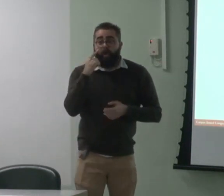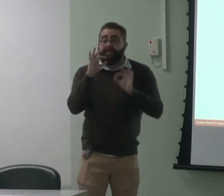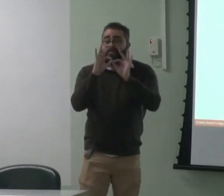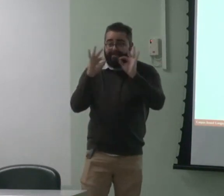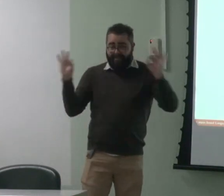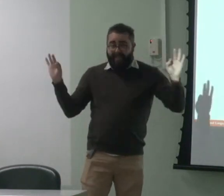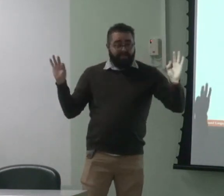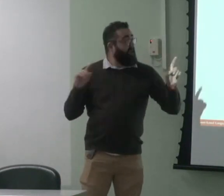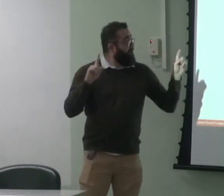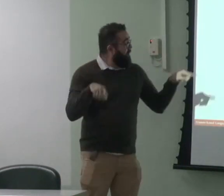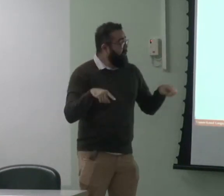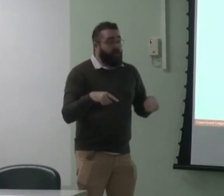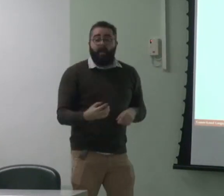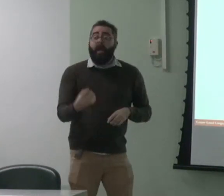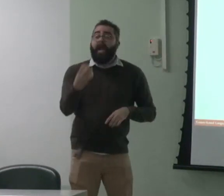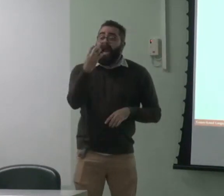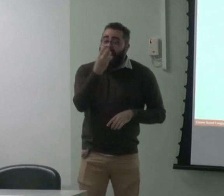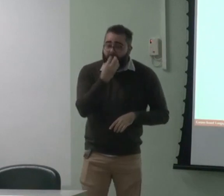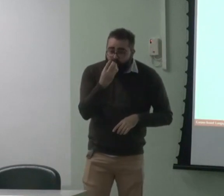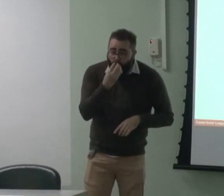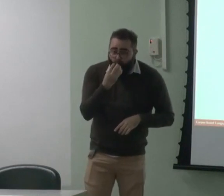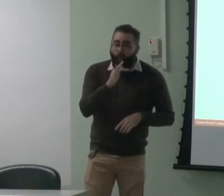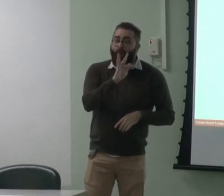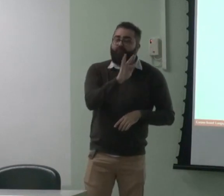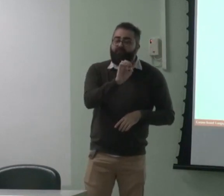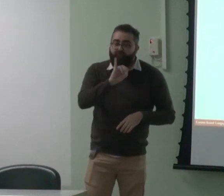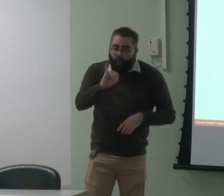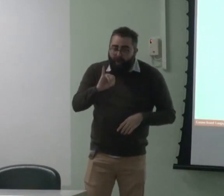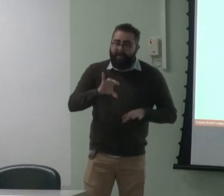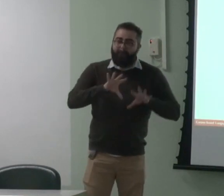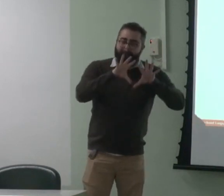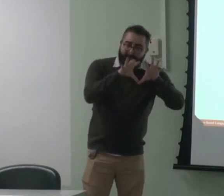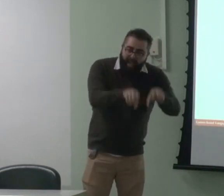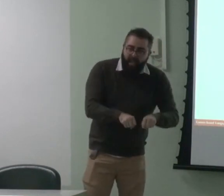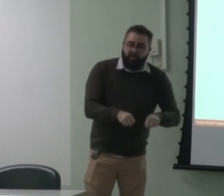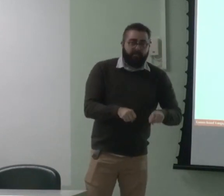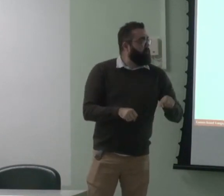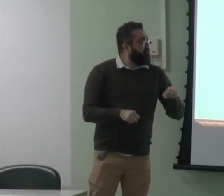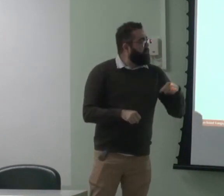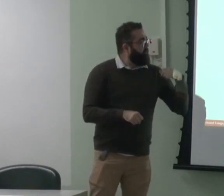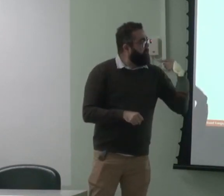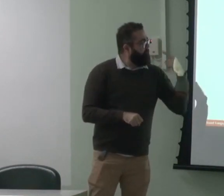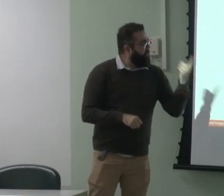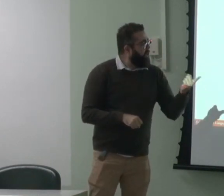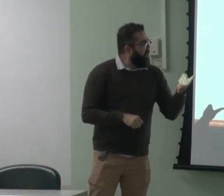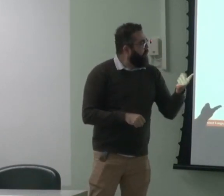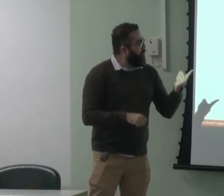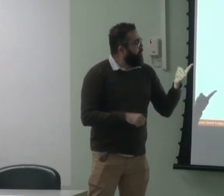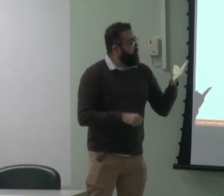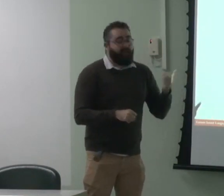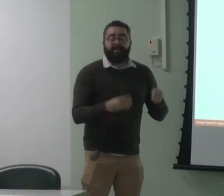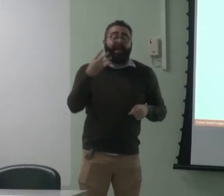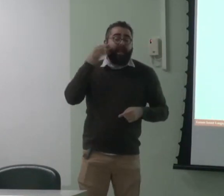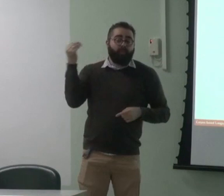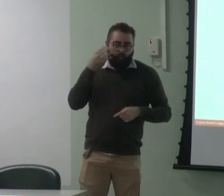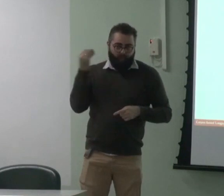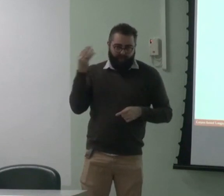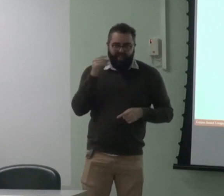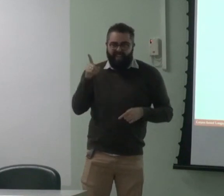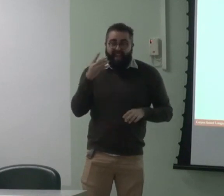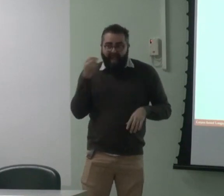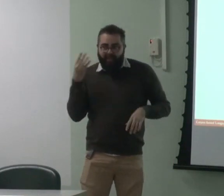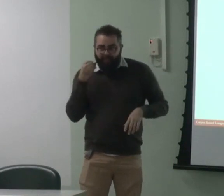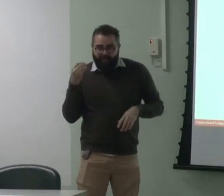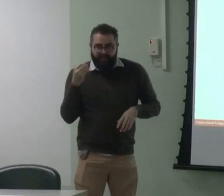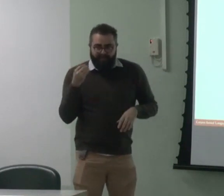was chased by the cat, and you can see now just the blue links there connecting the verb chased to dog